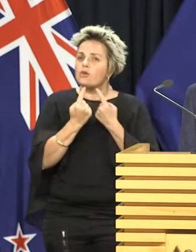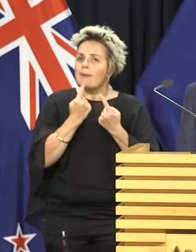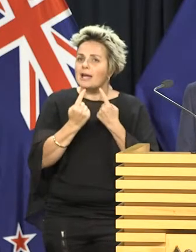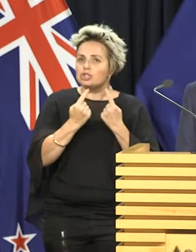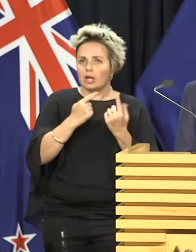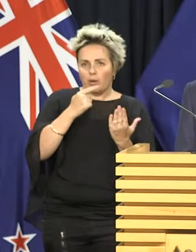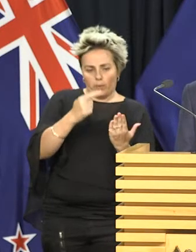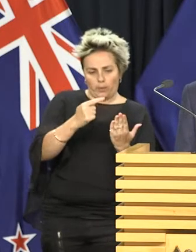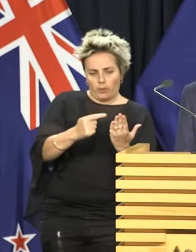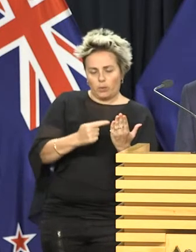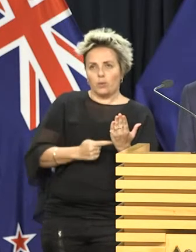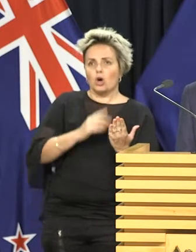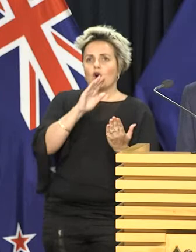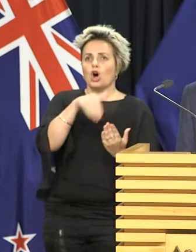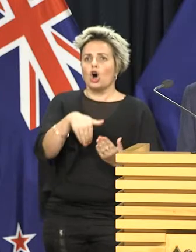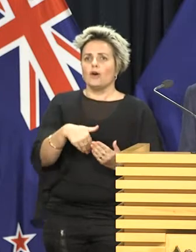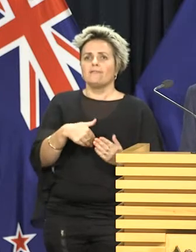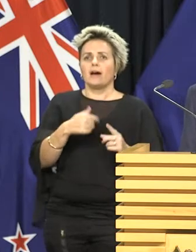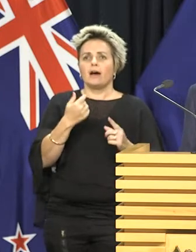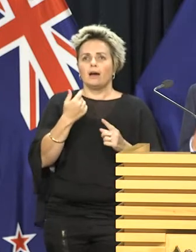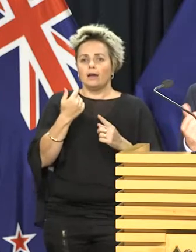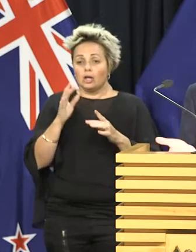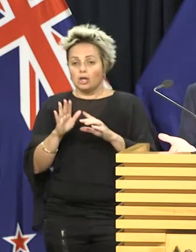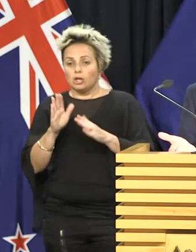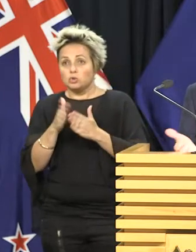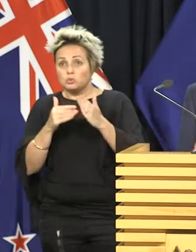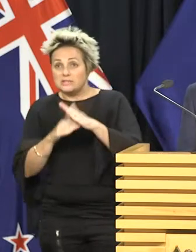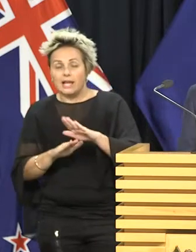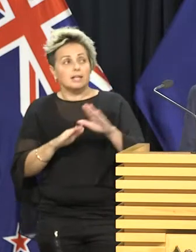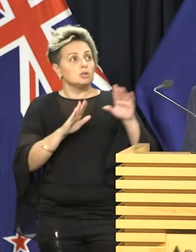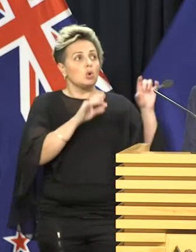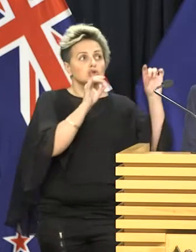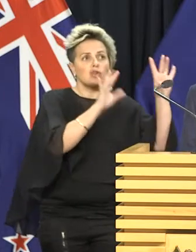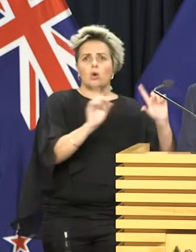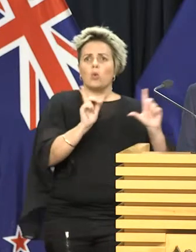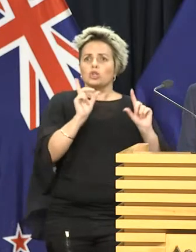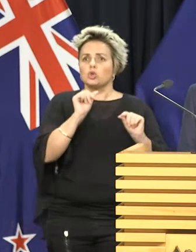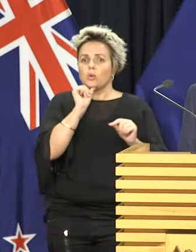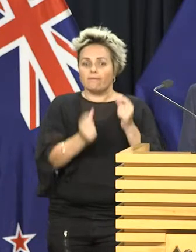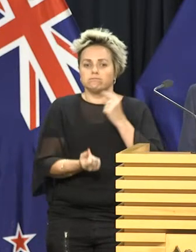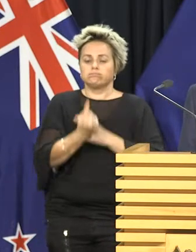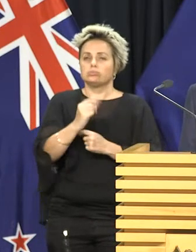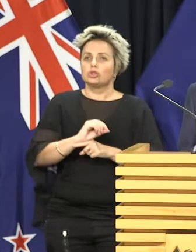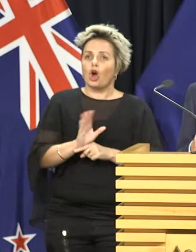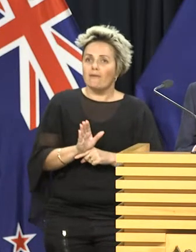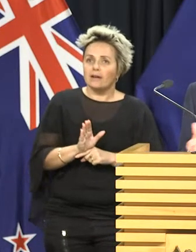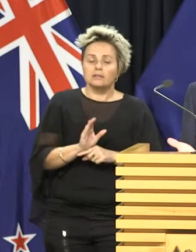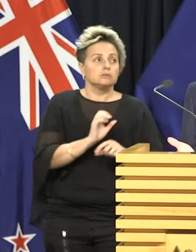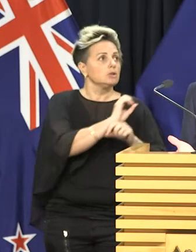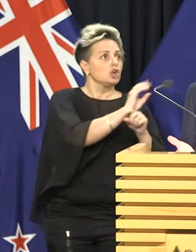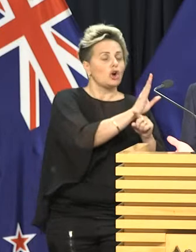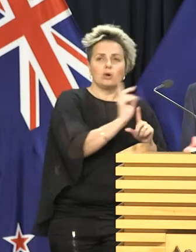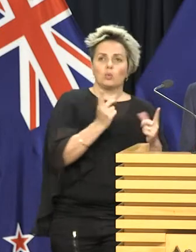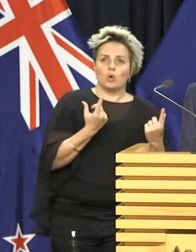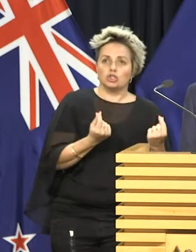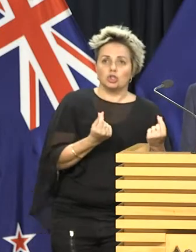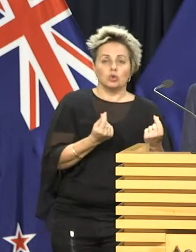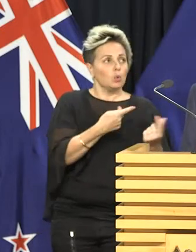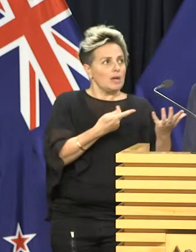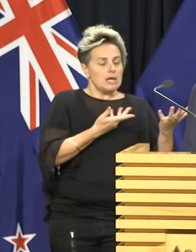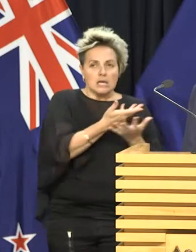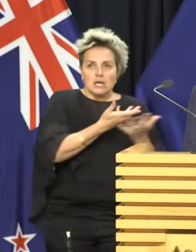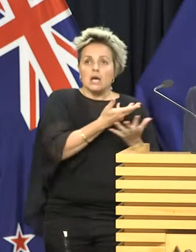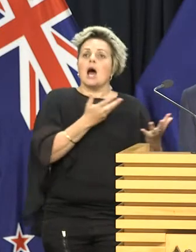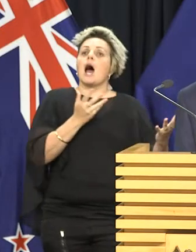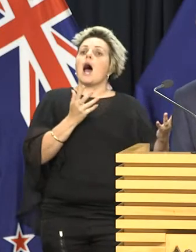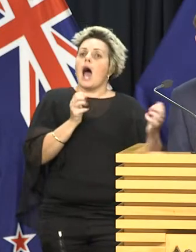for responding in each country if there was a case on either side of the Tasman. And once we had that agreed and in place, and we